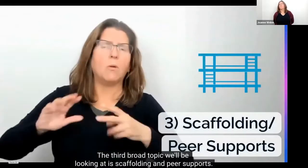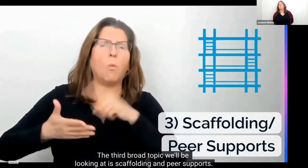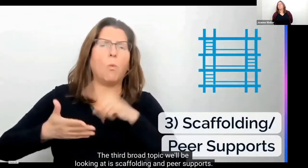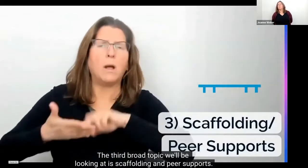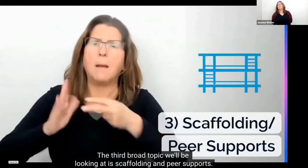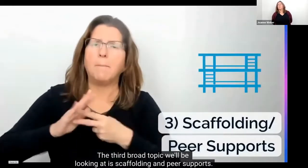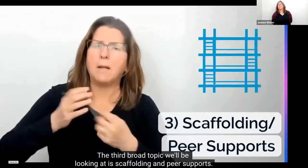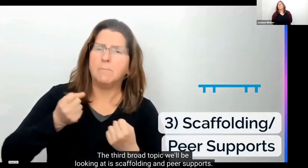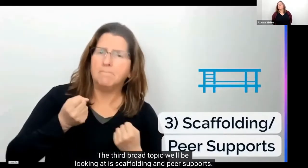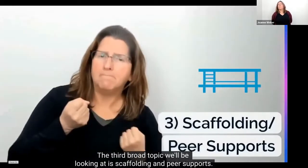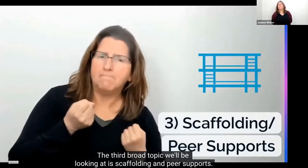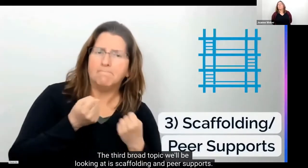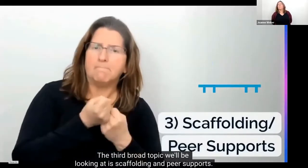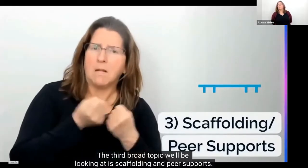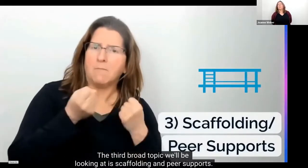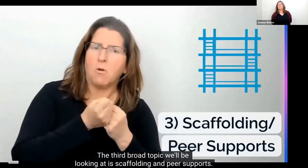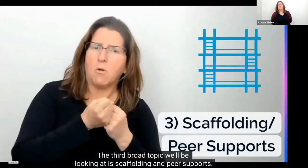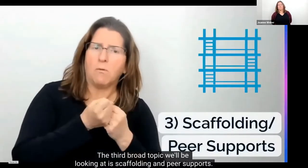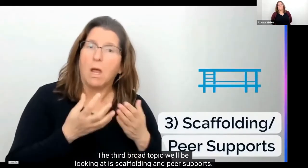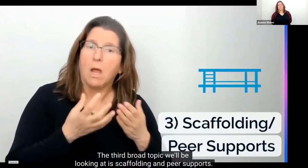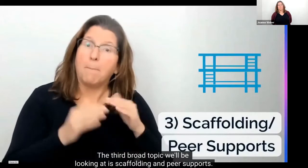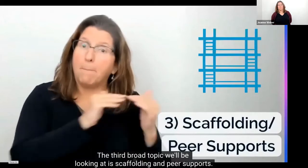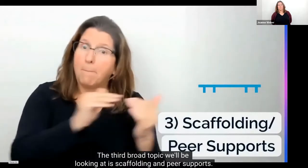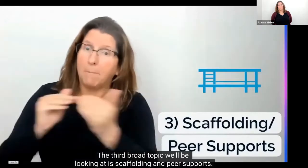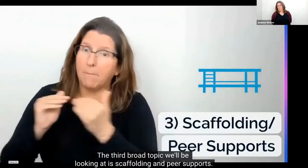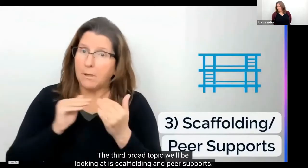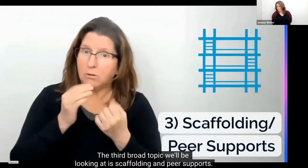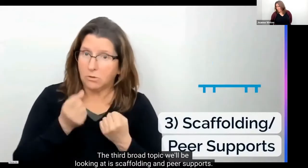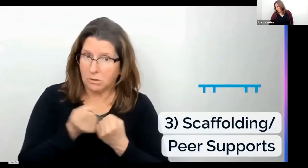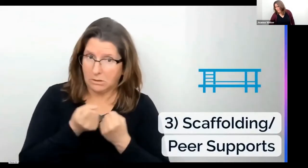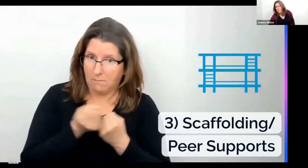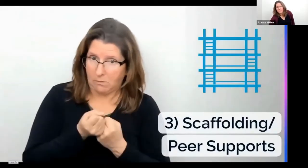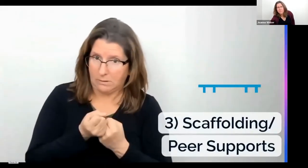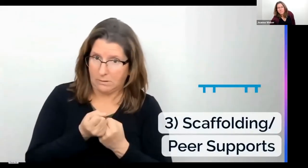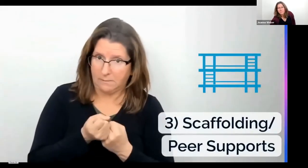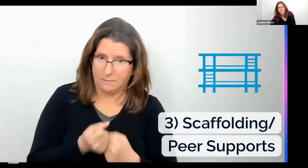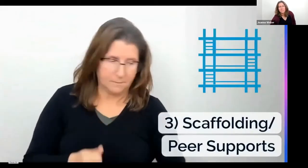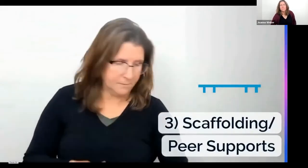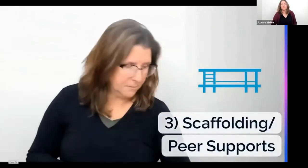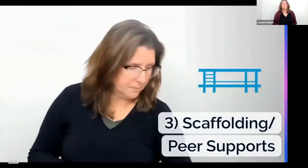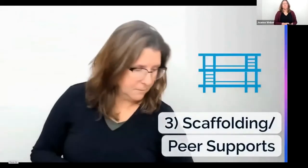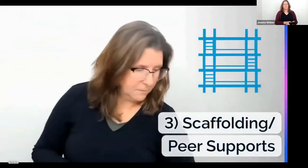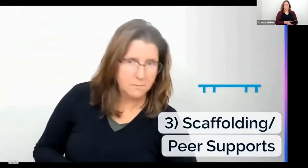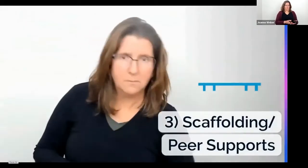The third broad topic we'll be looking at is scaffolding and peer supports.